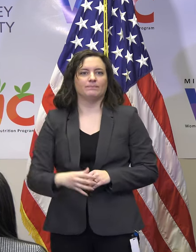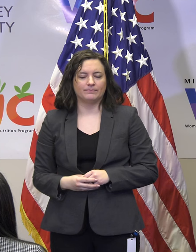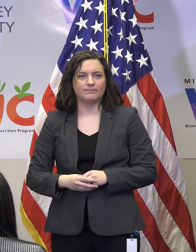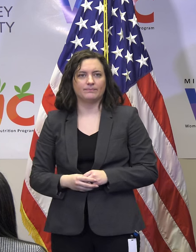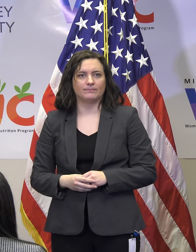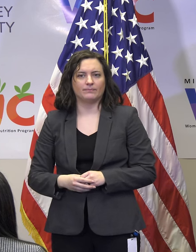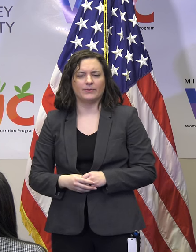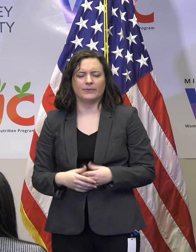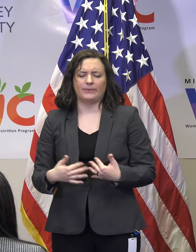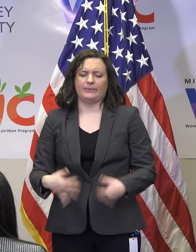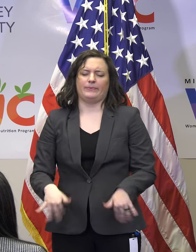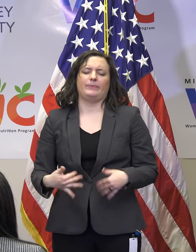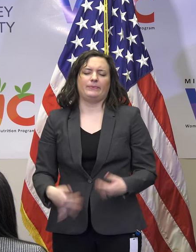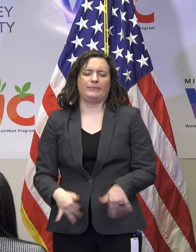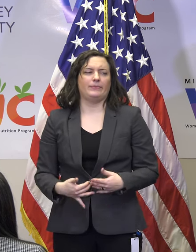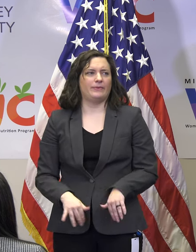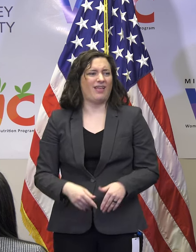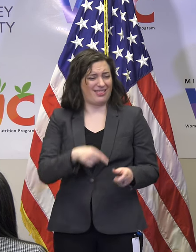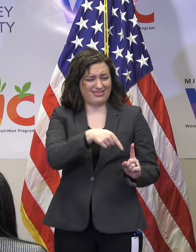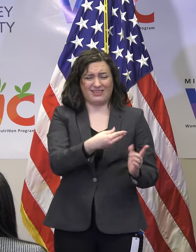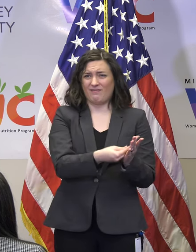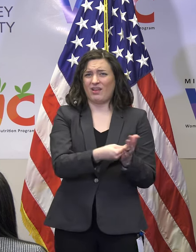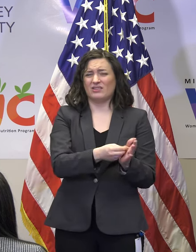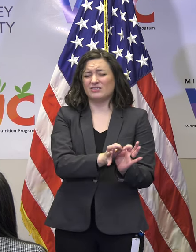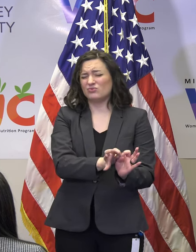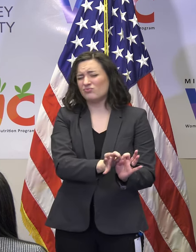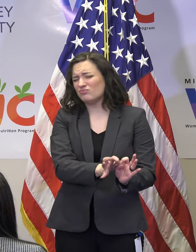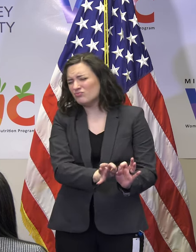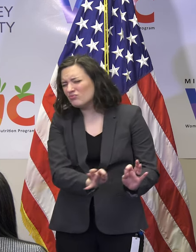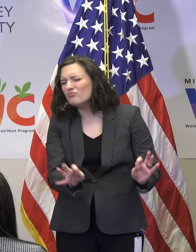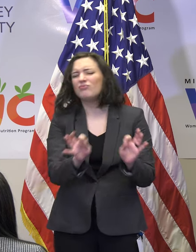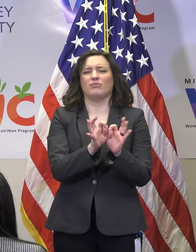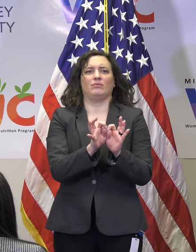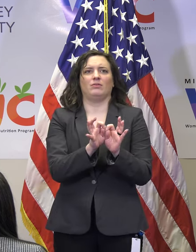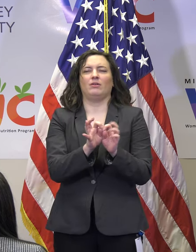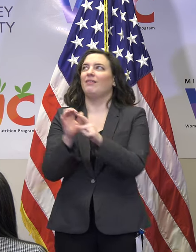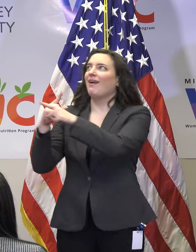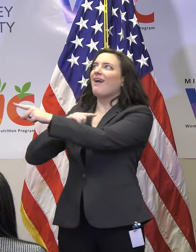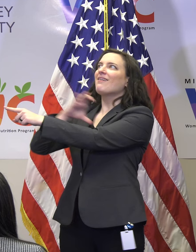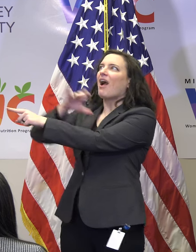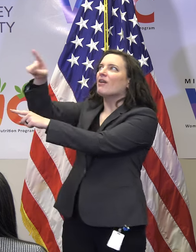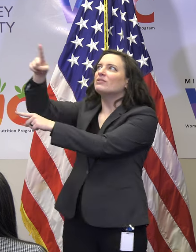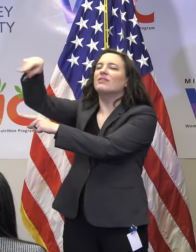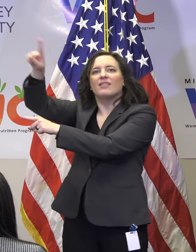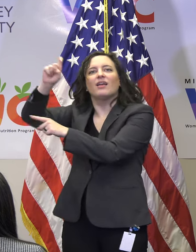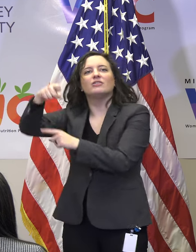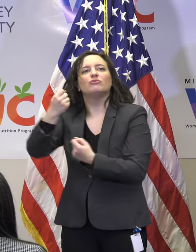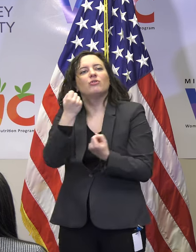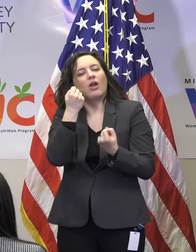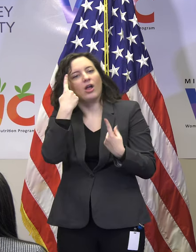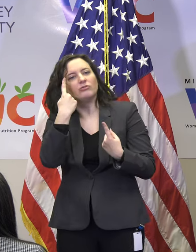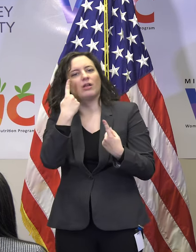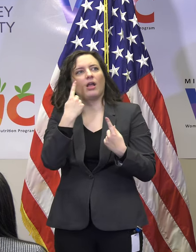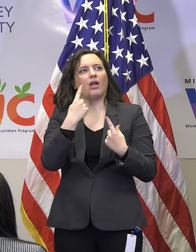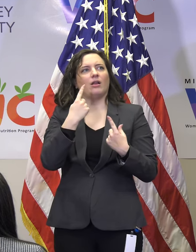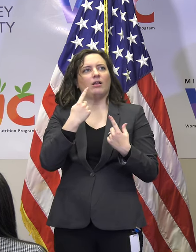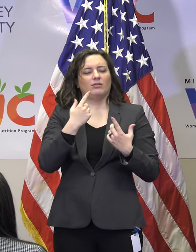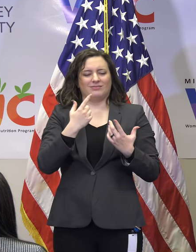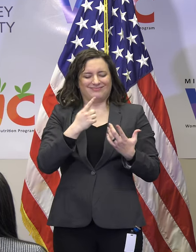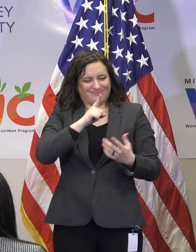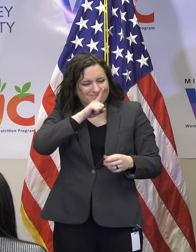important. And Congress needs to understand and appreciate the importance of fully and adequately funding WIC.